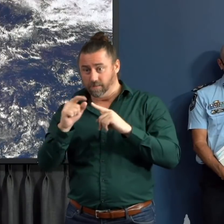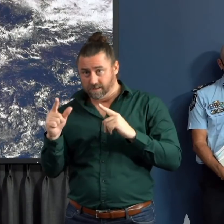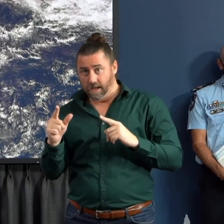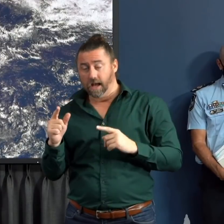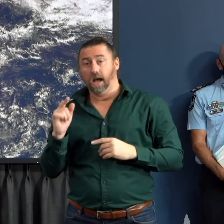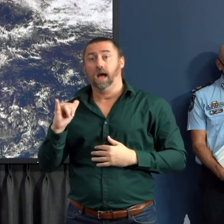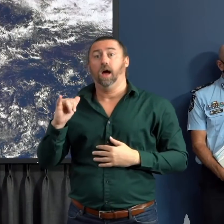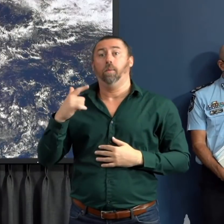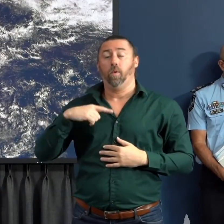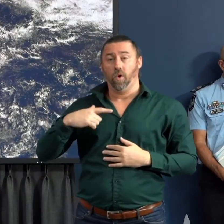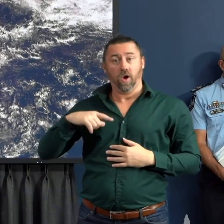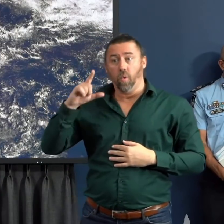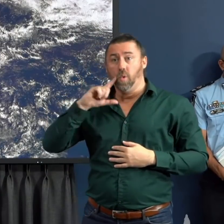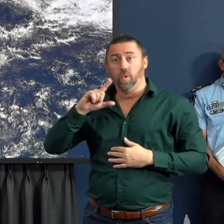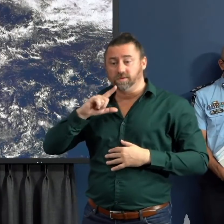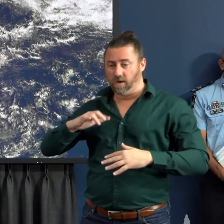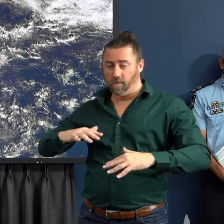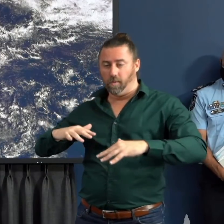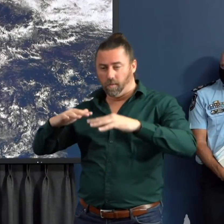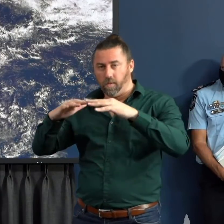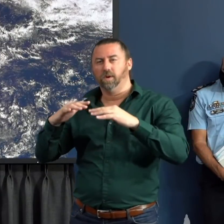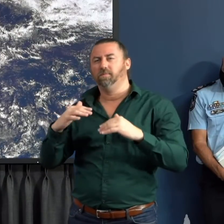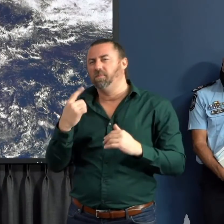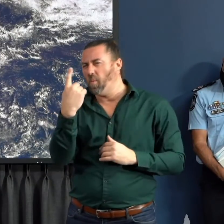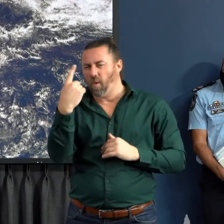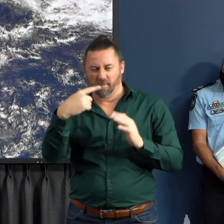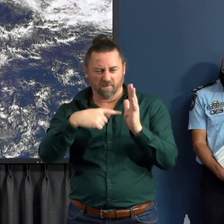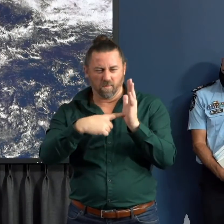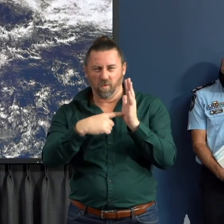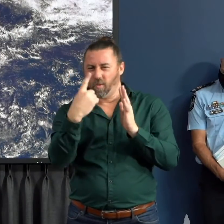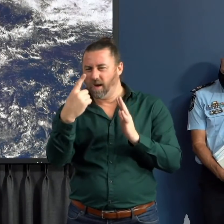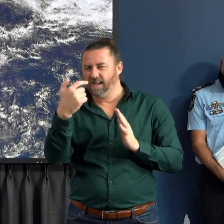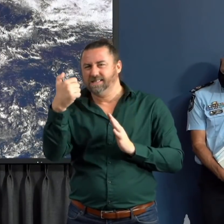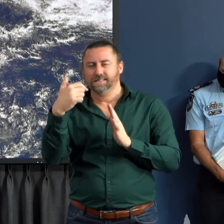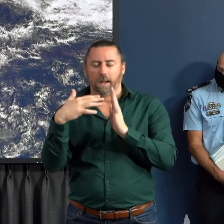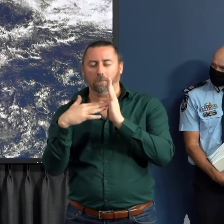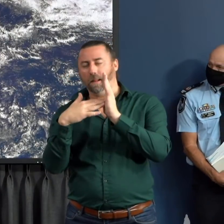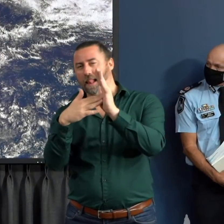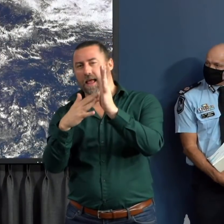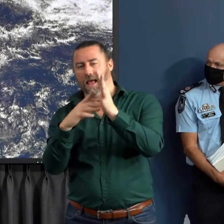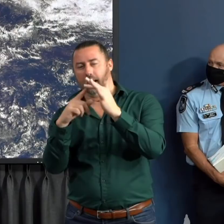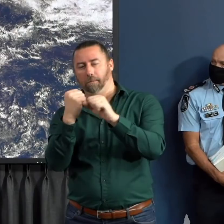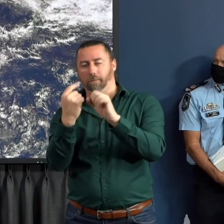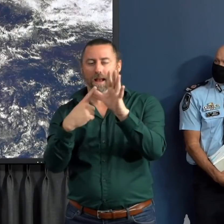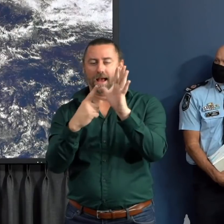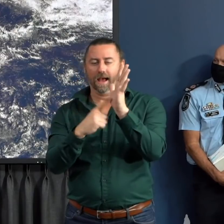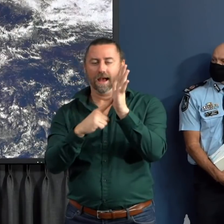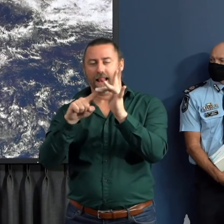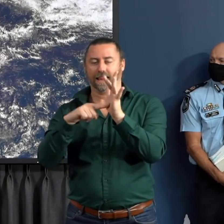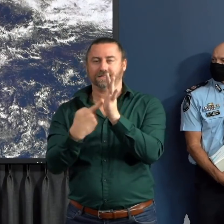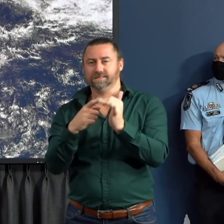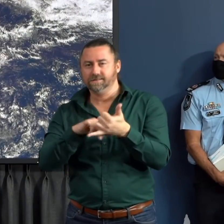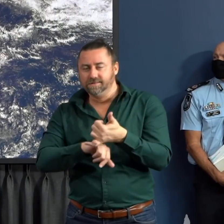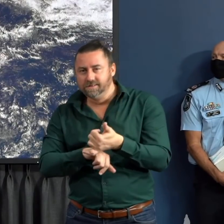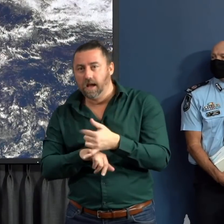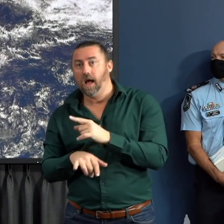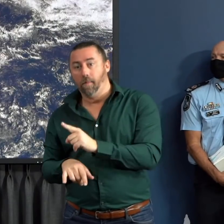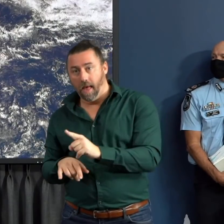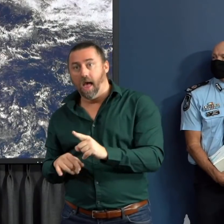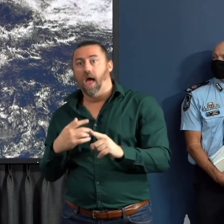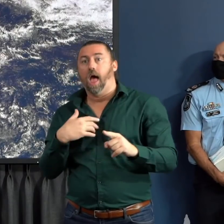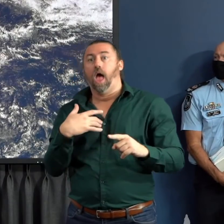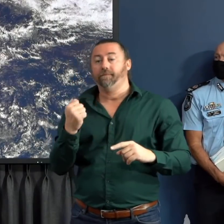water supply level of about that 1.16 million megalitres and the flood